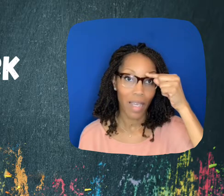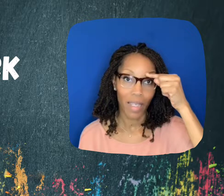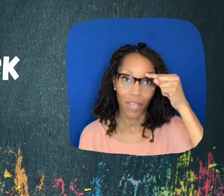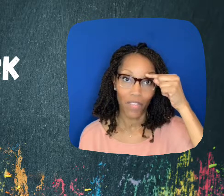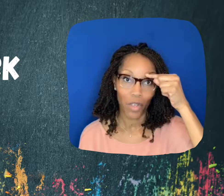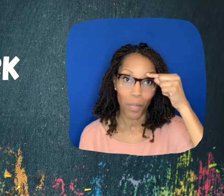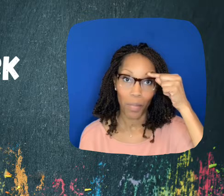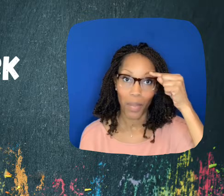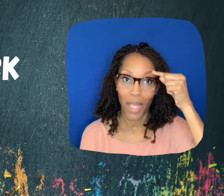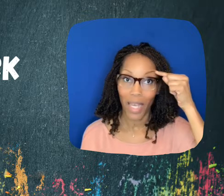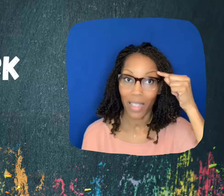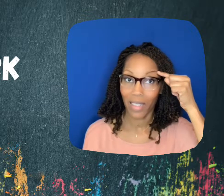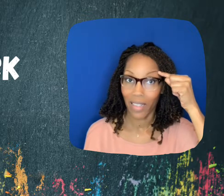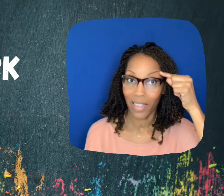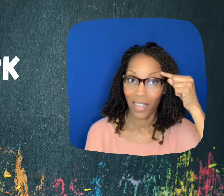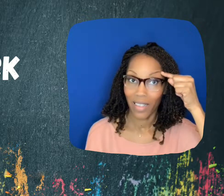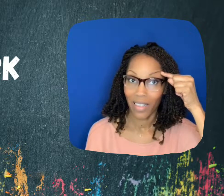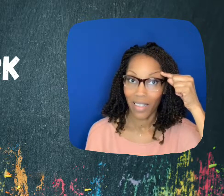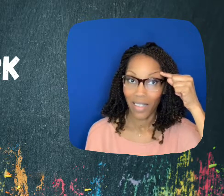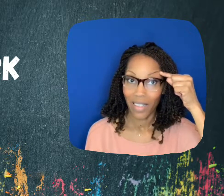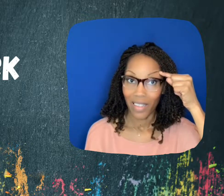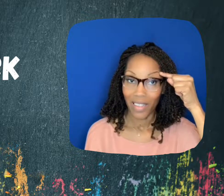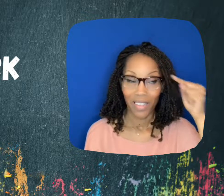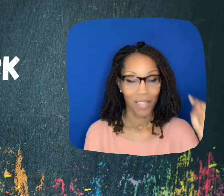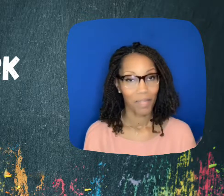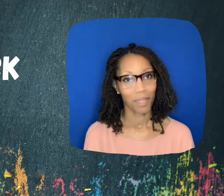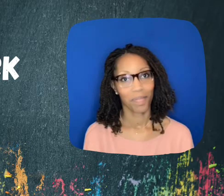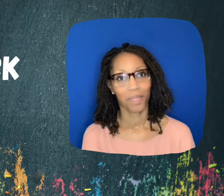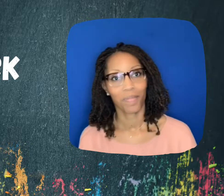The sign for black.